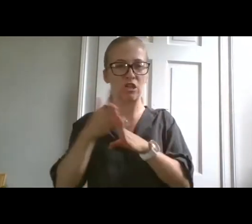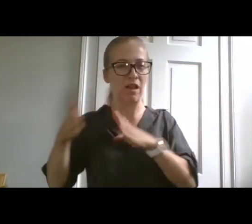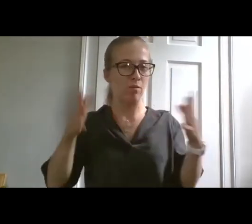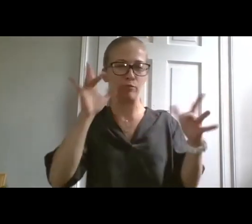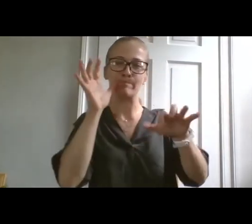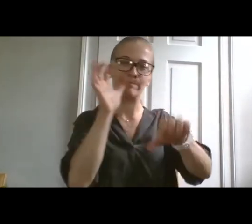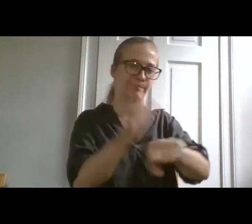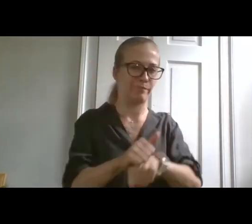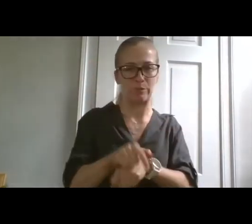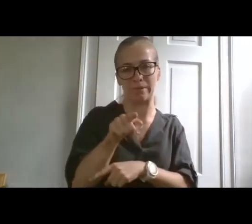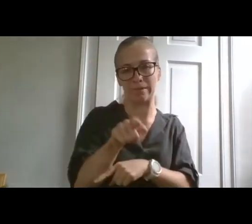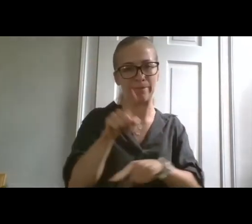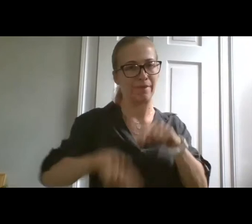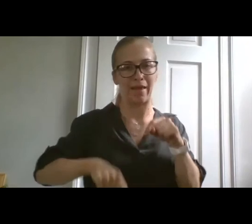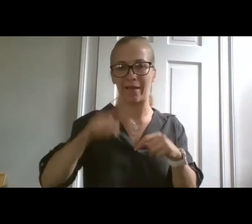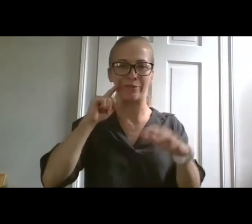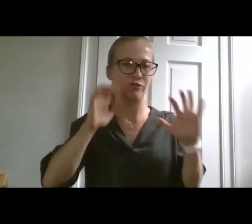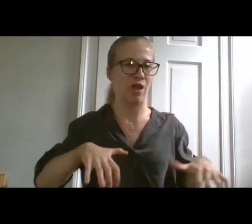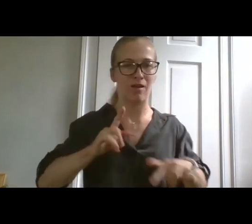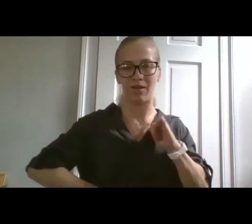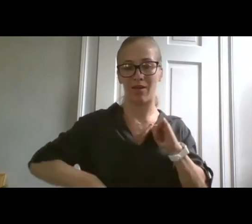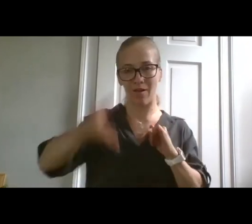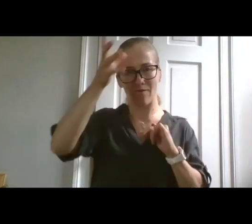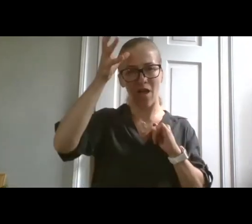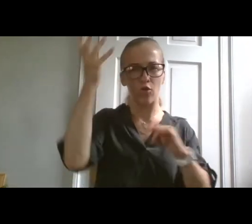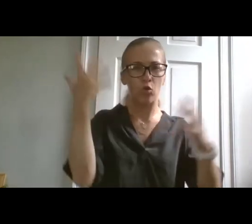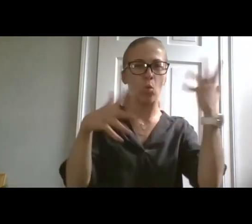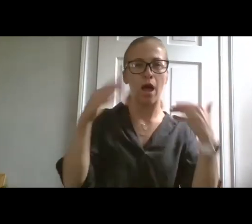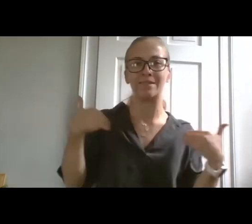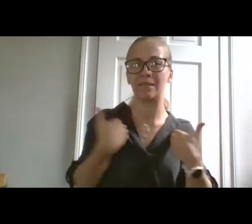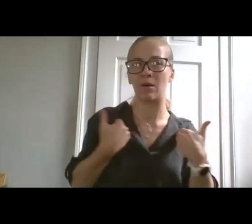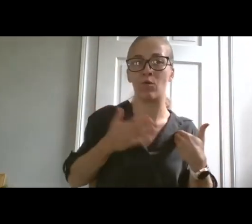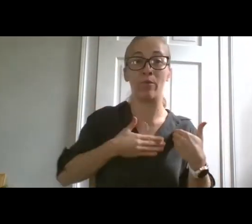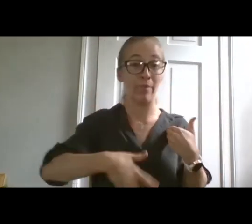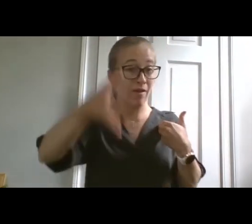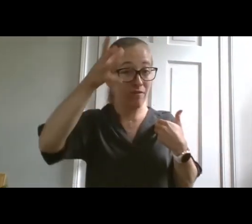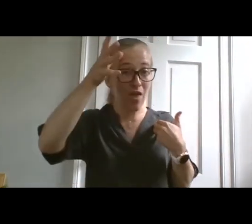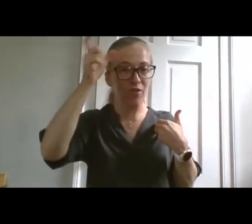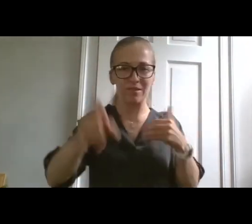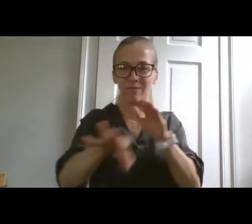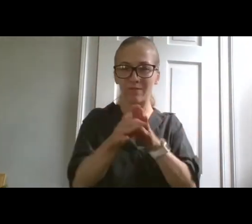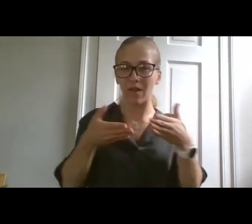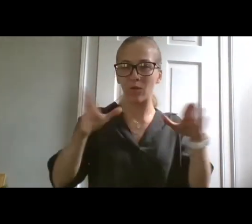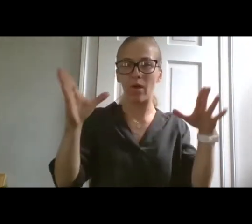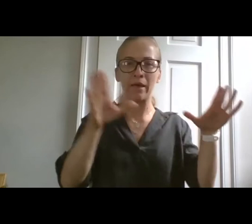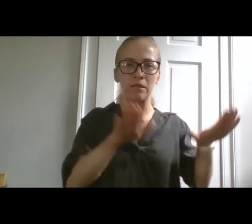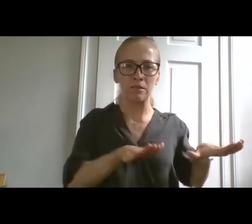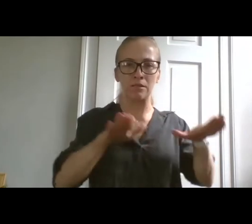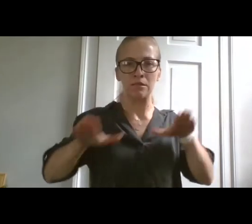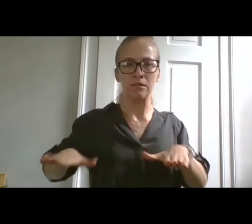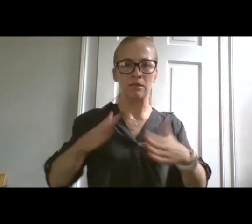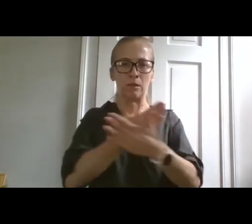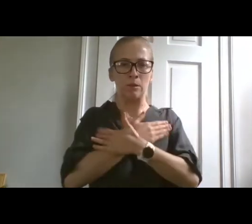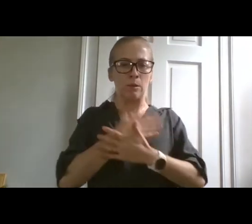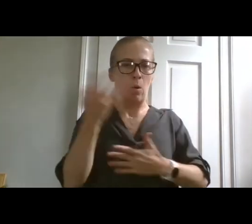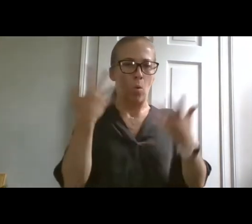be aghast. The father is a wild animal. My father needs to find a way to soothe the wild animal